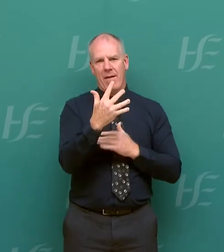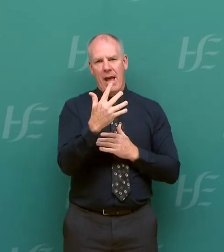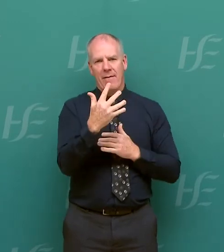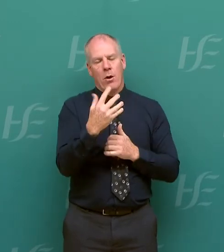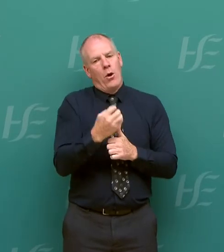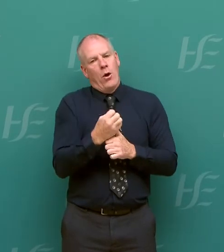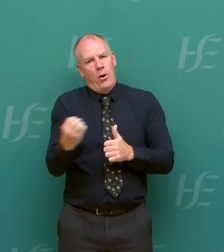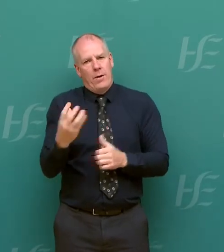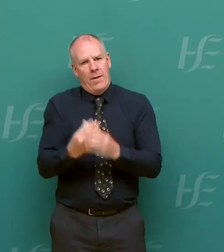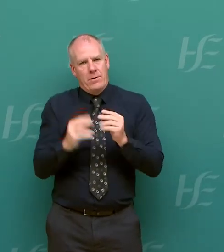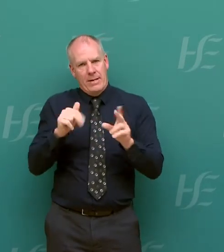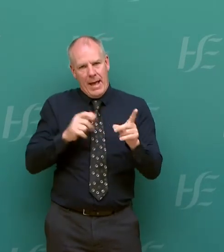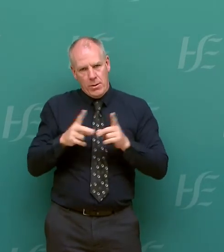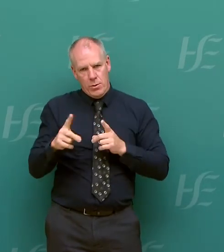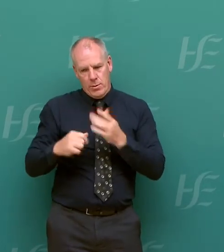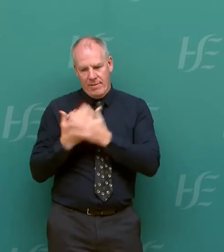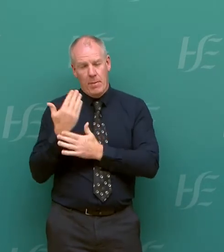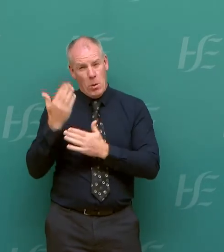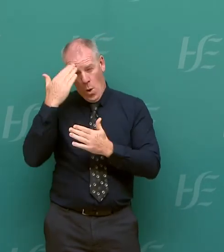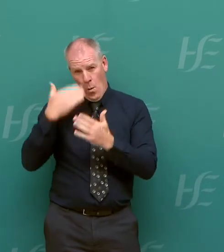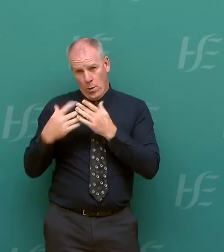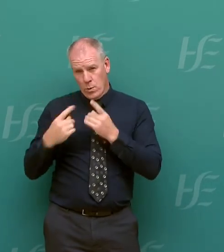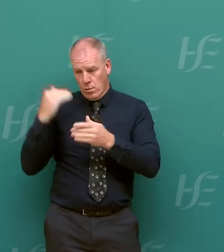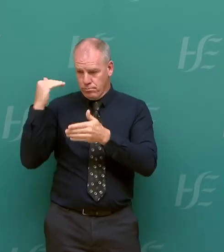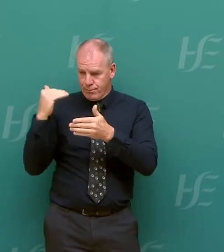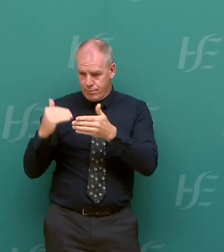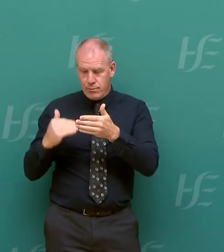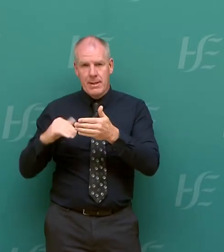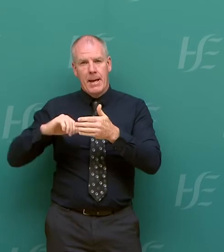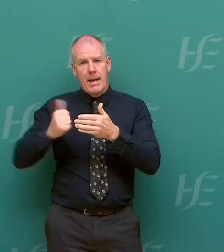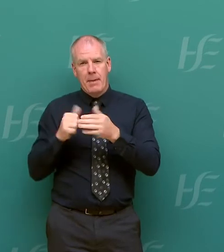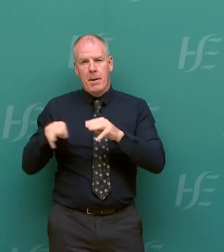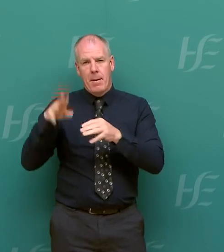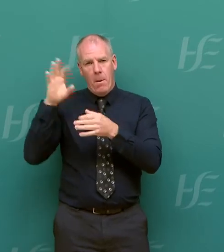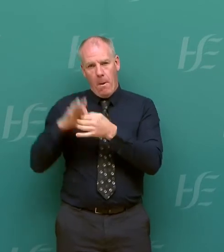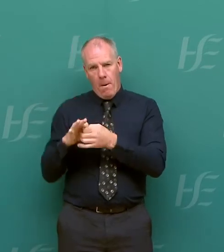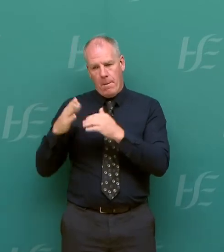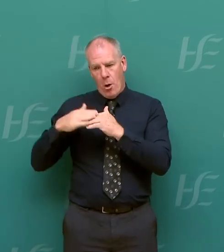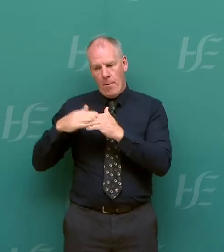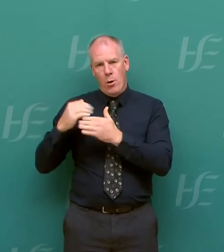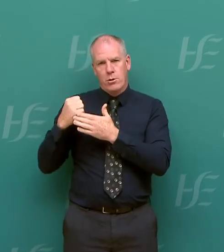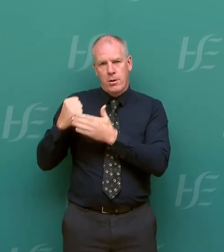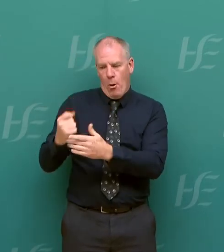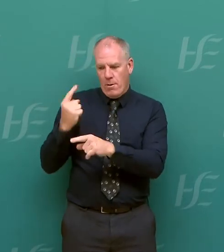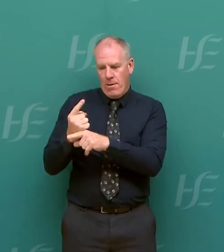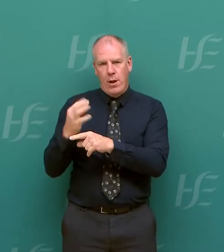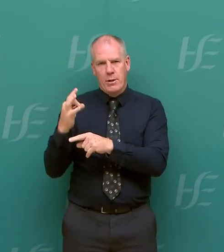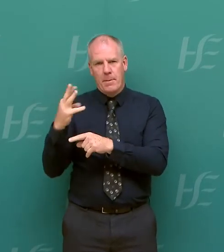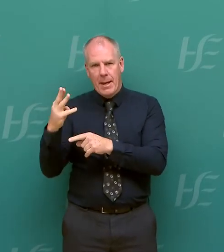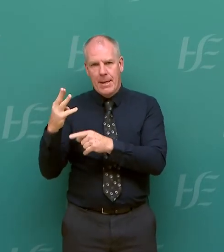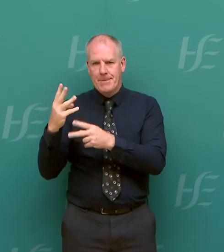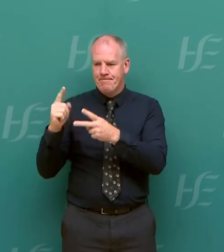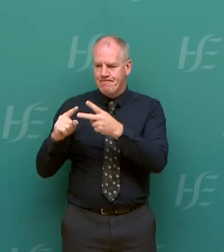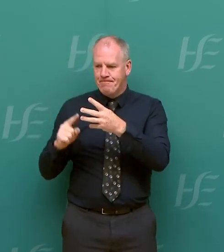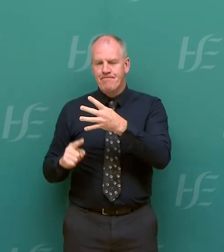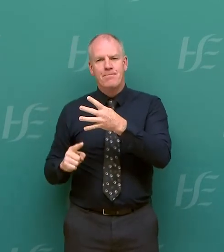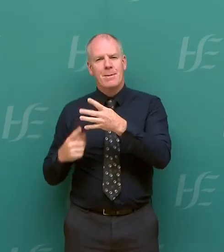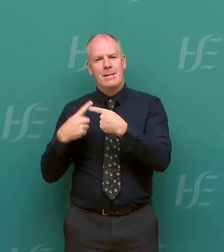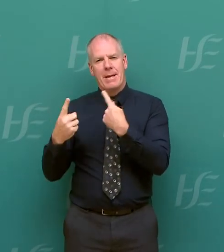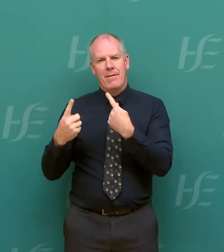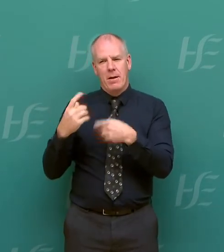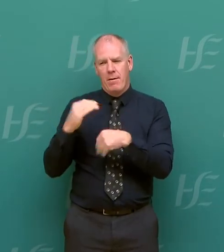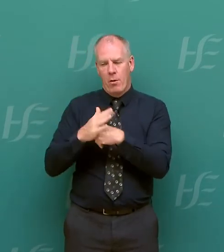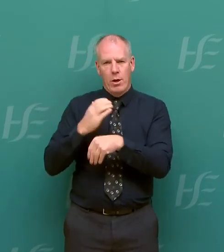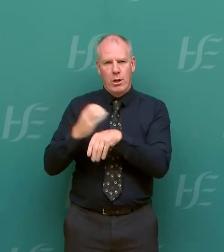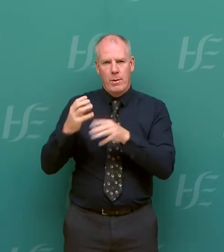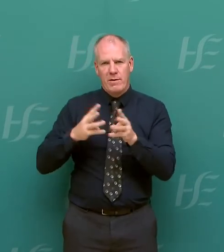that we need to develop, so we know what they are in a sense in terms of keeping people at home more, supporting GPs more. So we're looking at that as part of the continuity work,